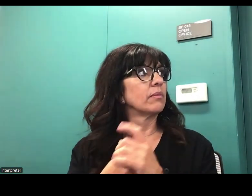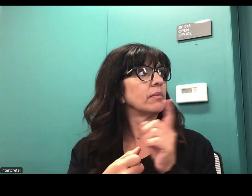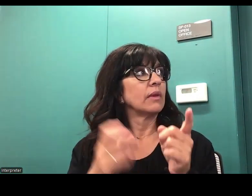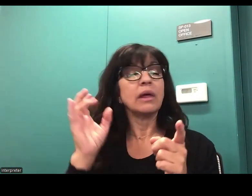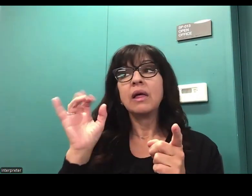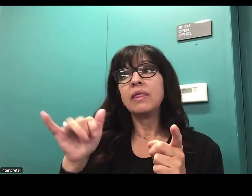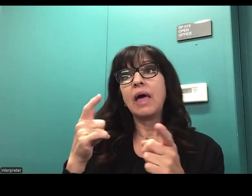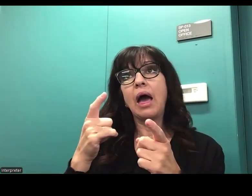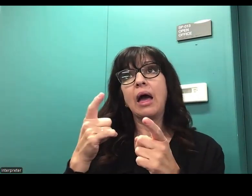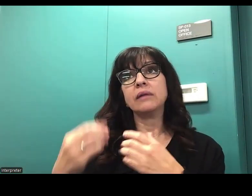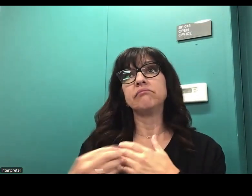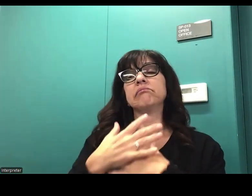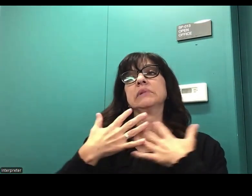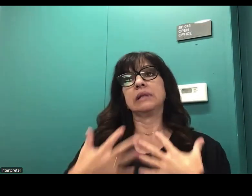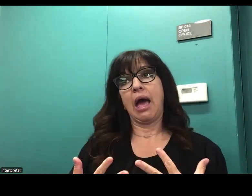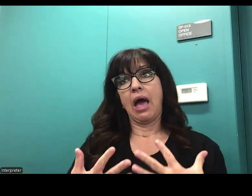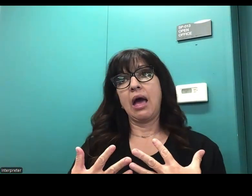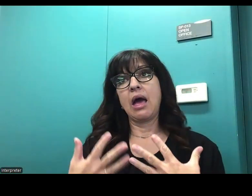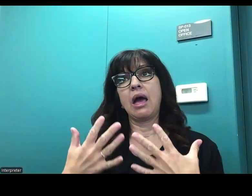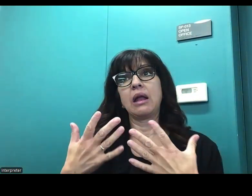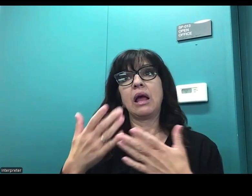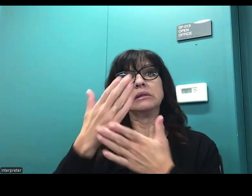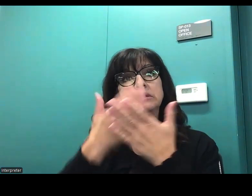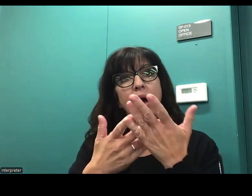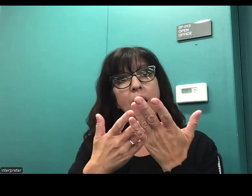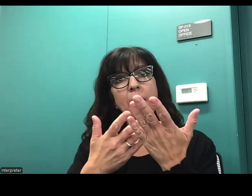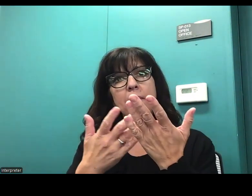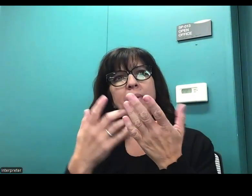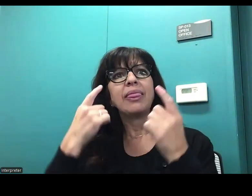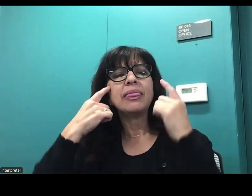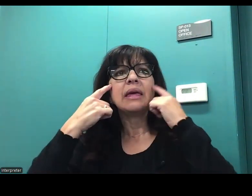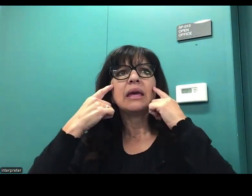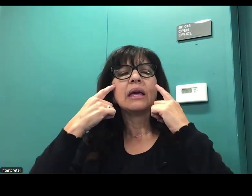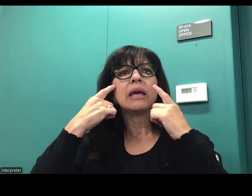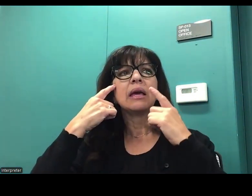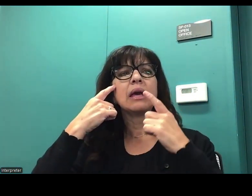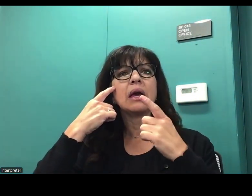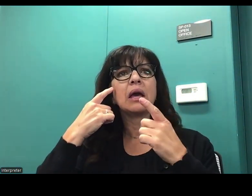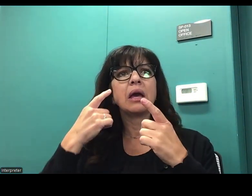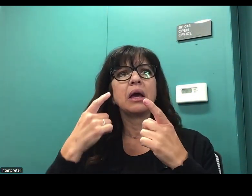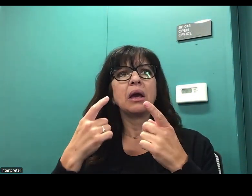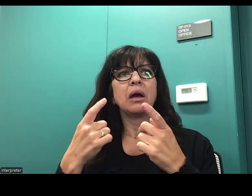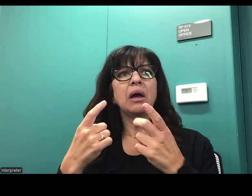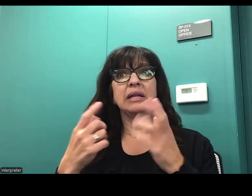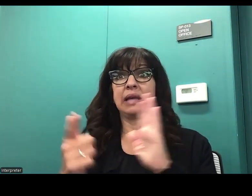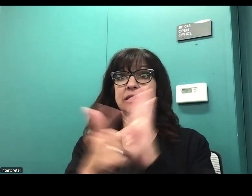That really saddens me. And some of them think that it's against the law that they could do